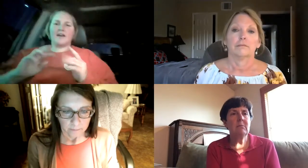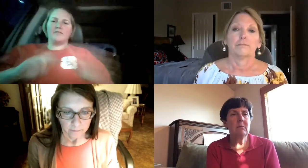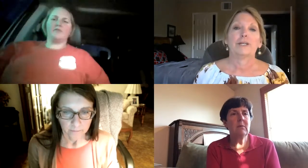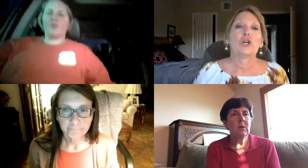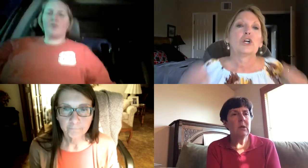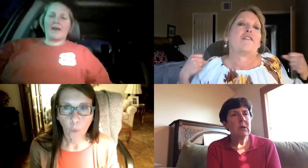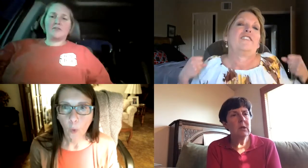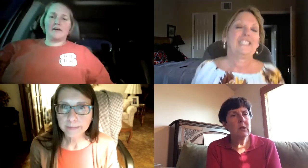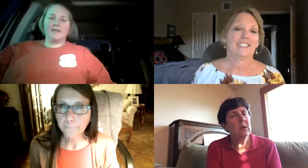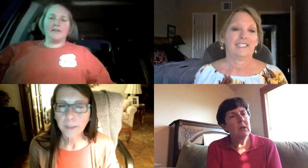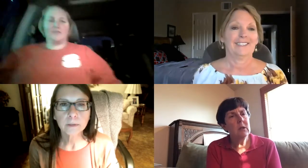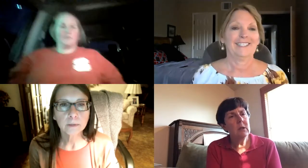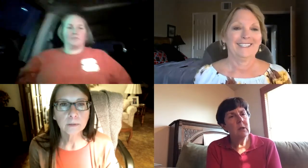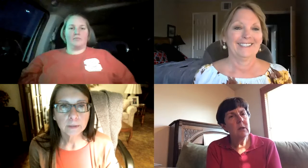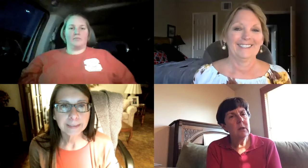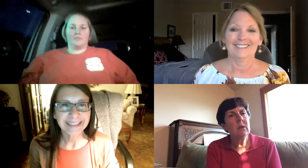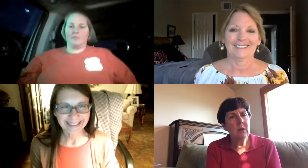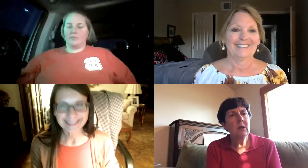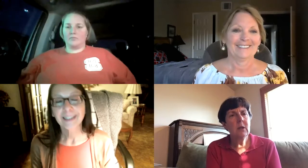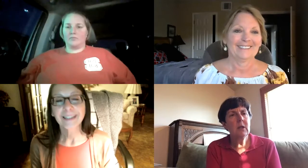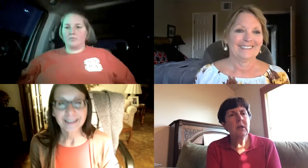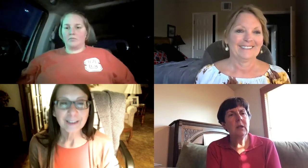Awesome. Build our confidence.